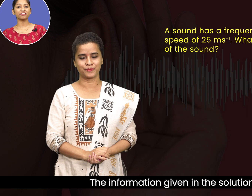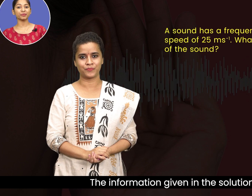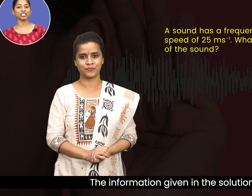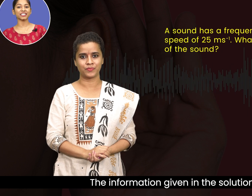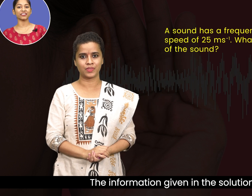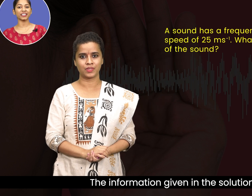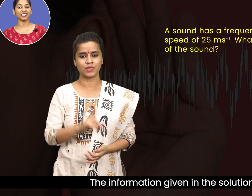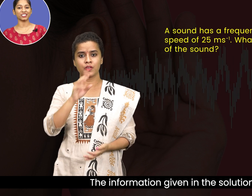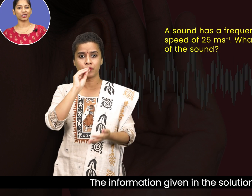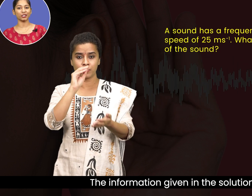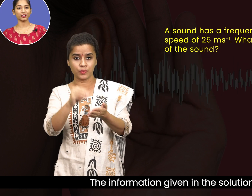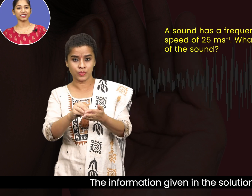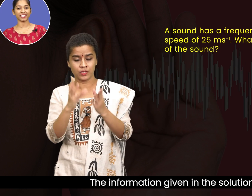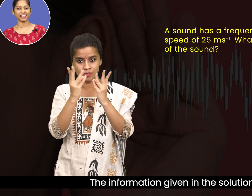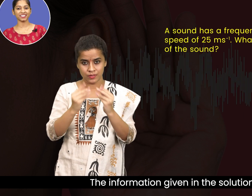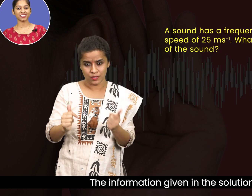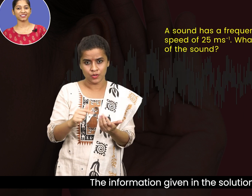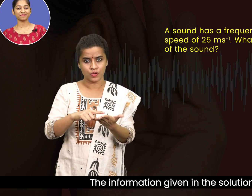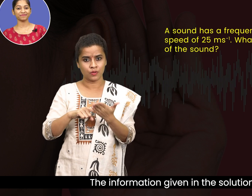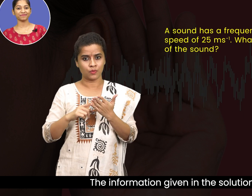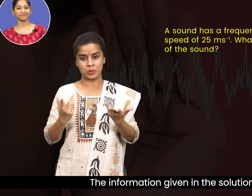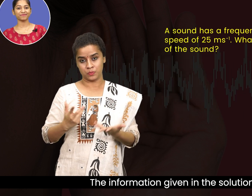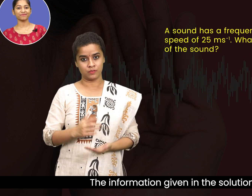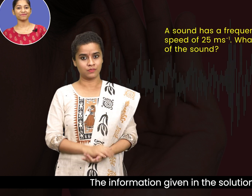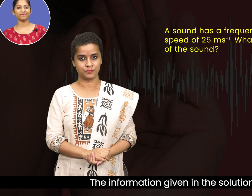The information given in the solution is